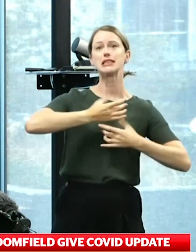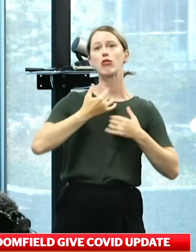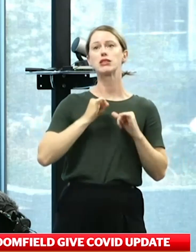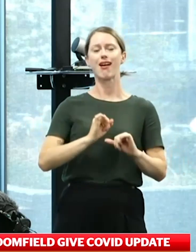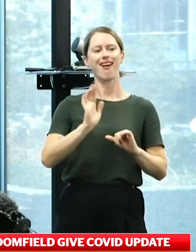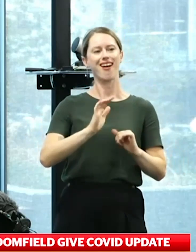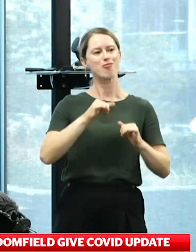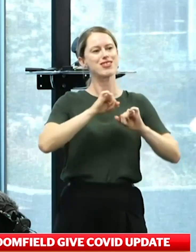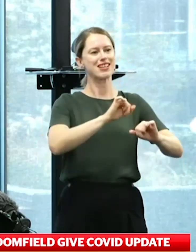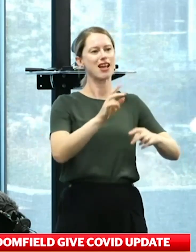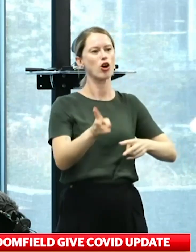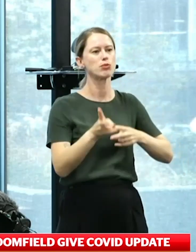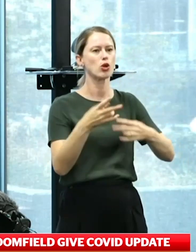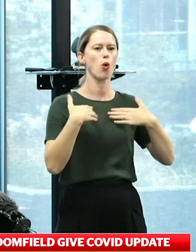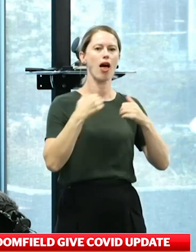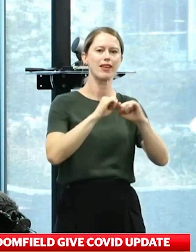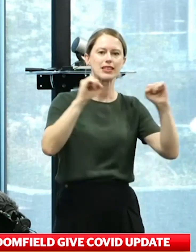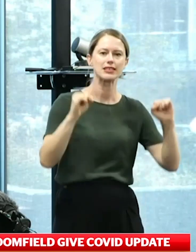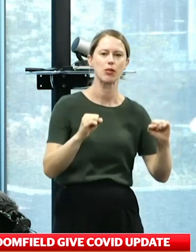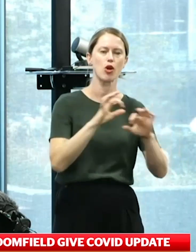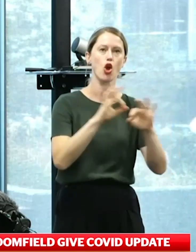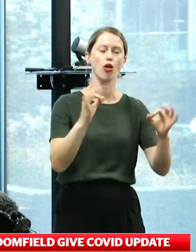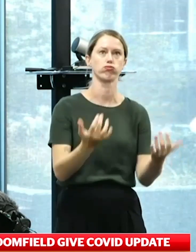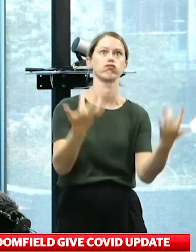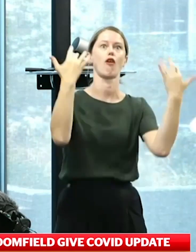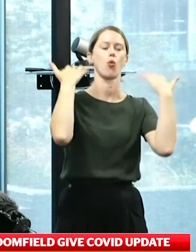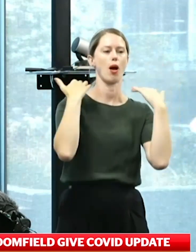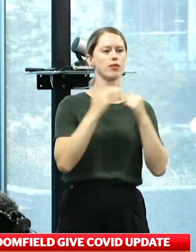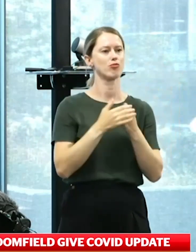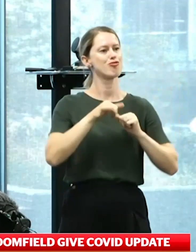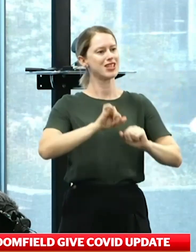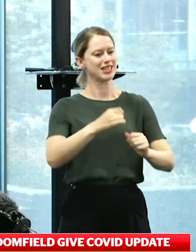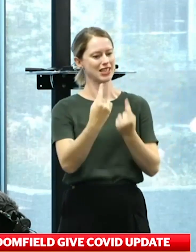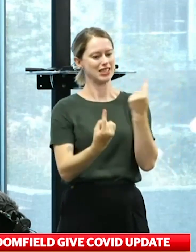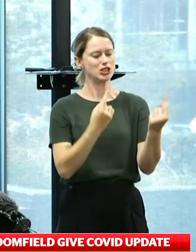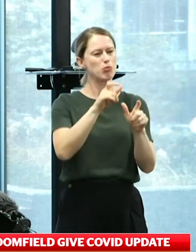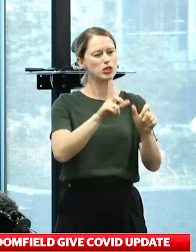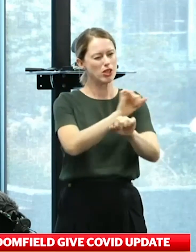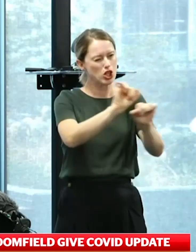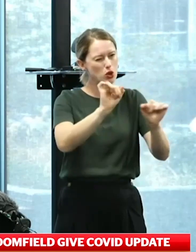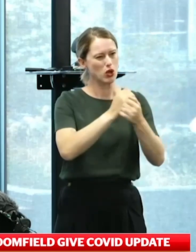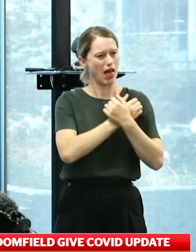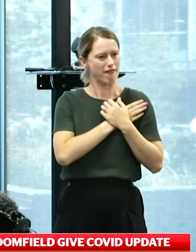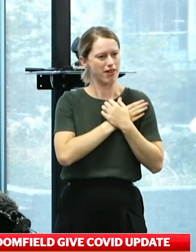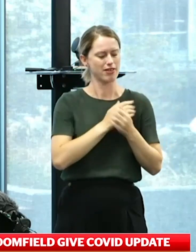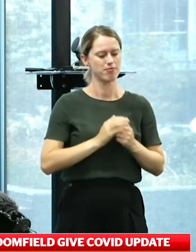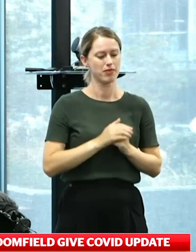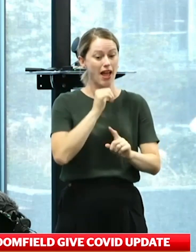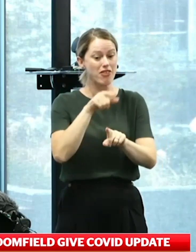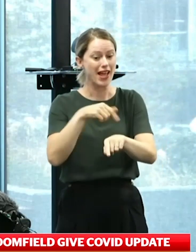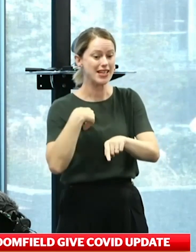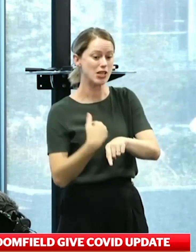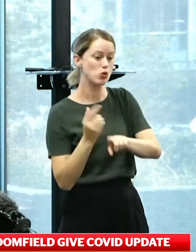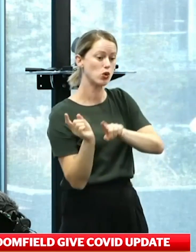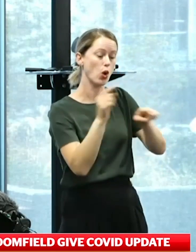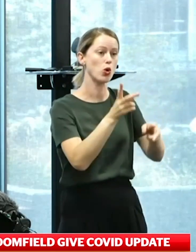about ensuring our hospital and health system is not overwhelmed, so those you love and everyone in our community who needs our hospitals can get the